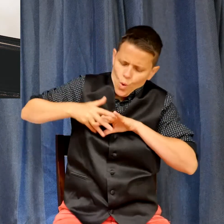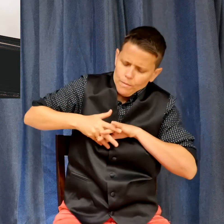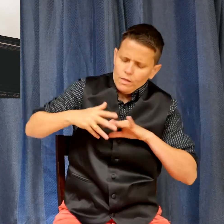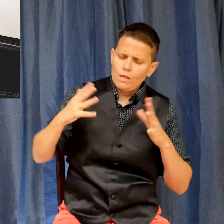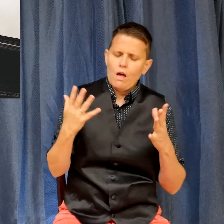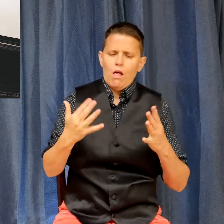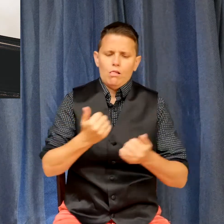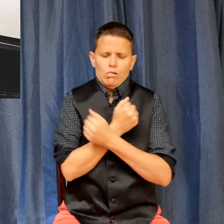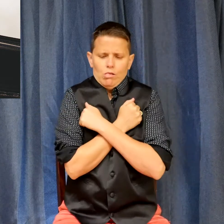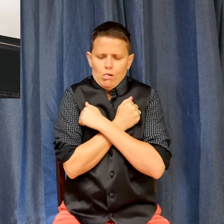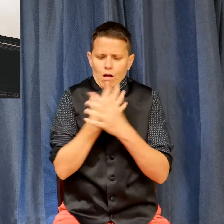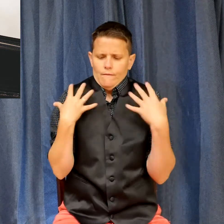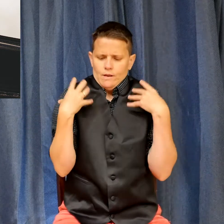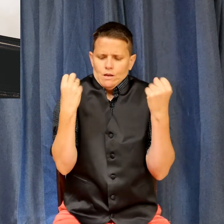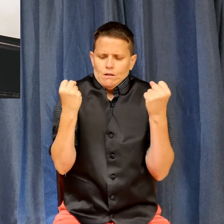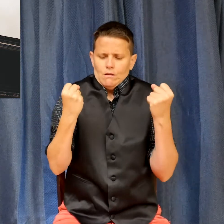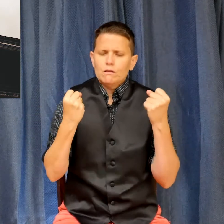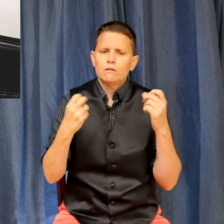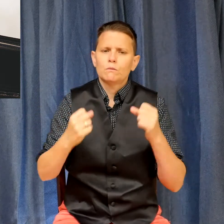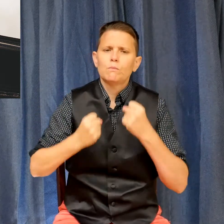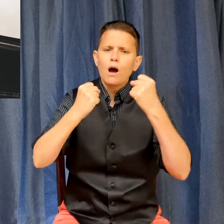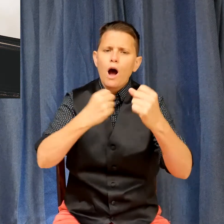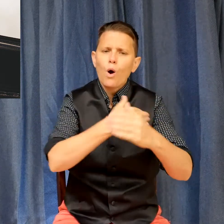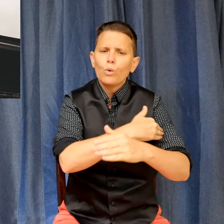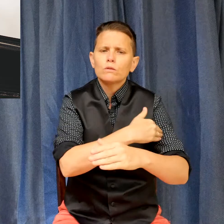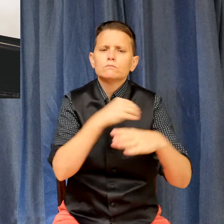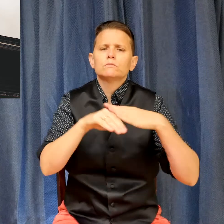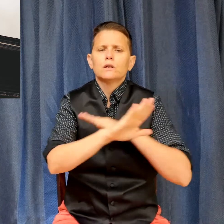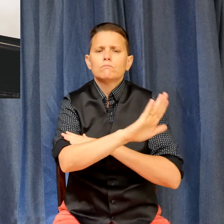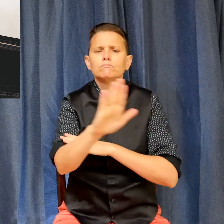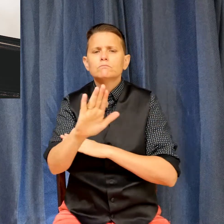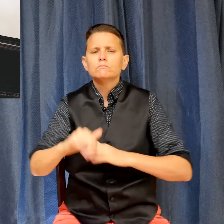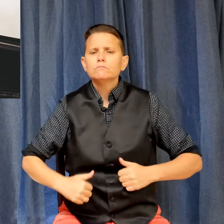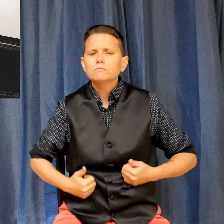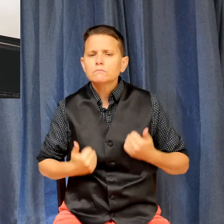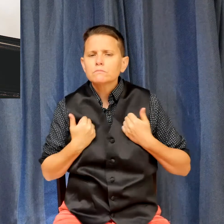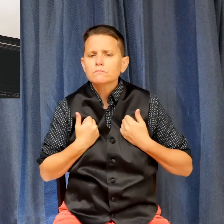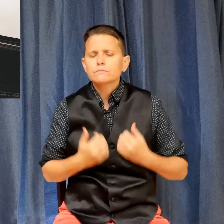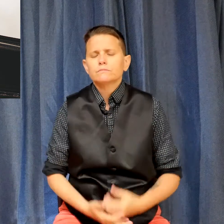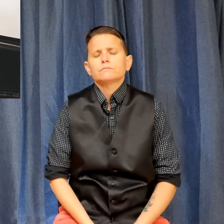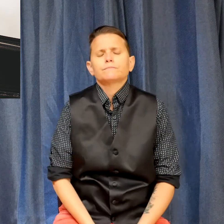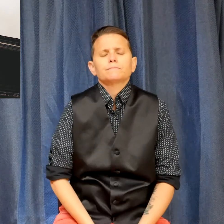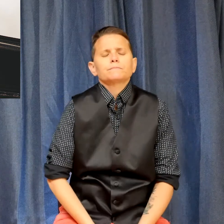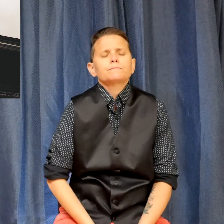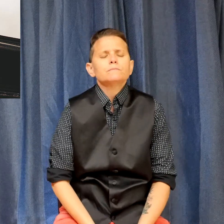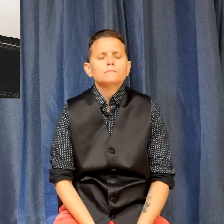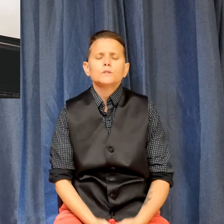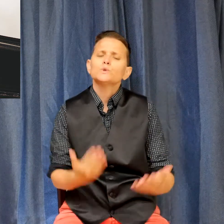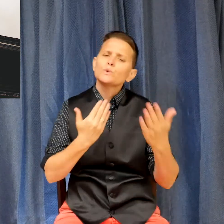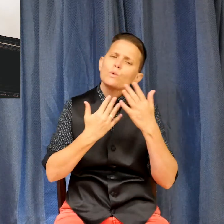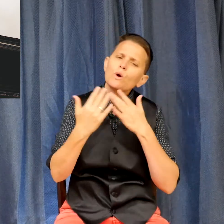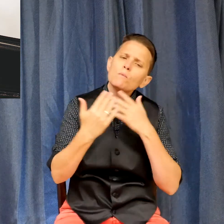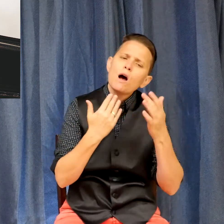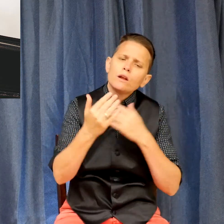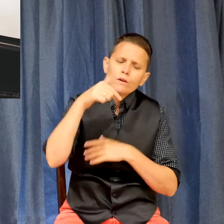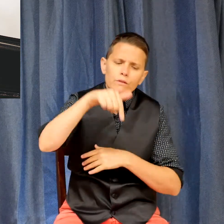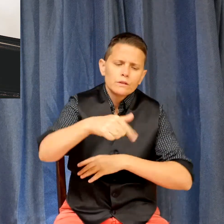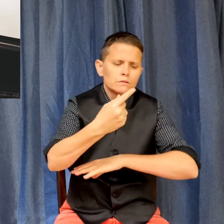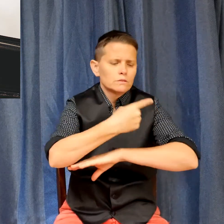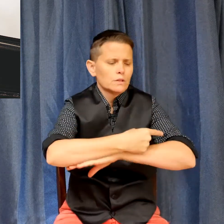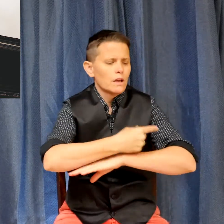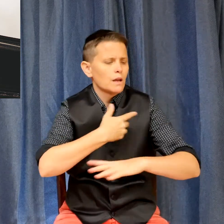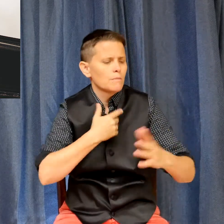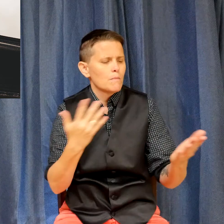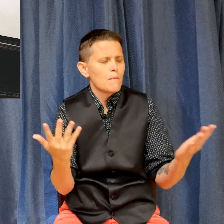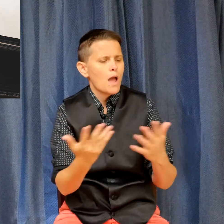power of love in your life. So whatever might be going on this day, or